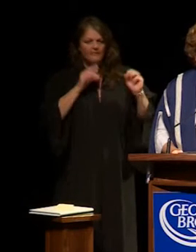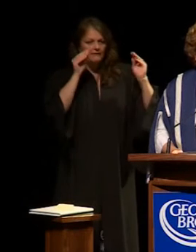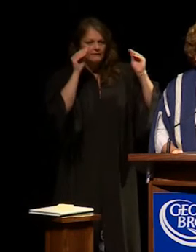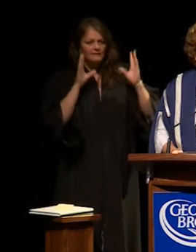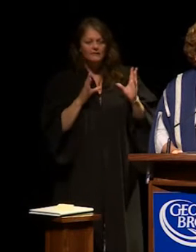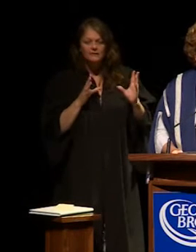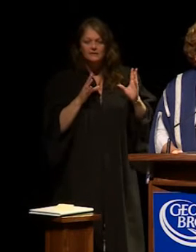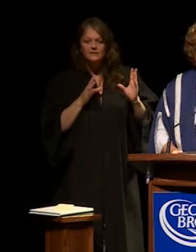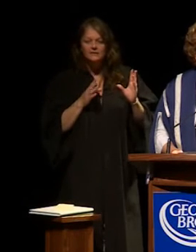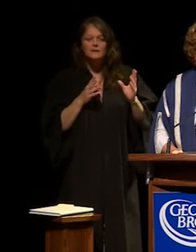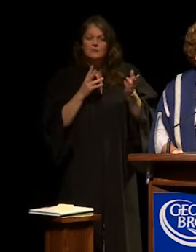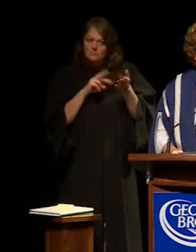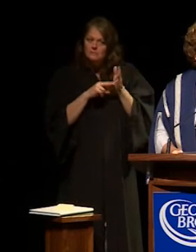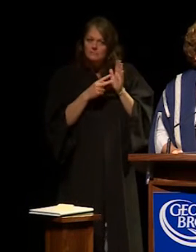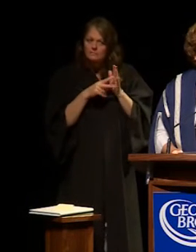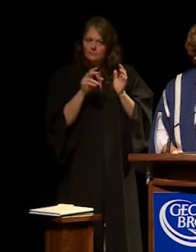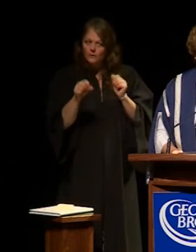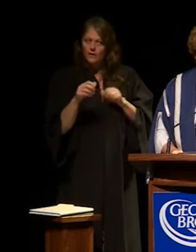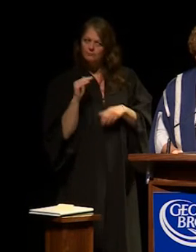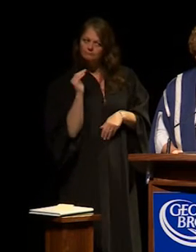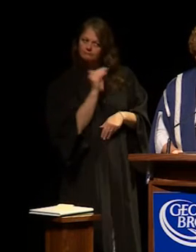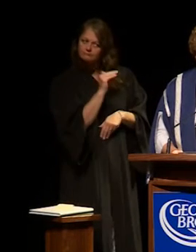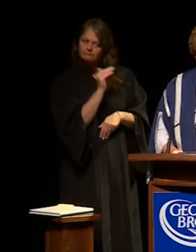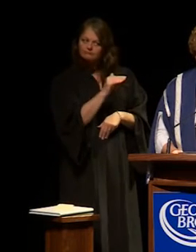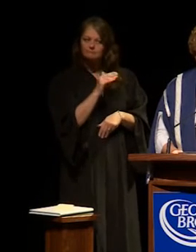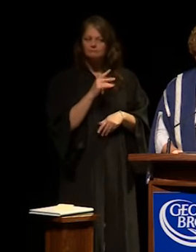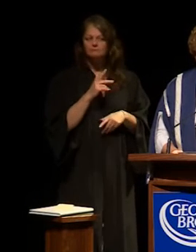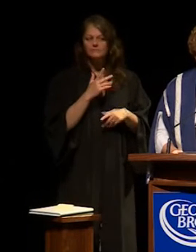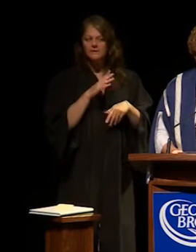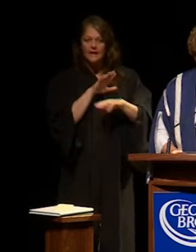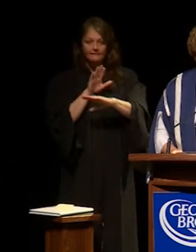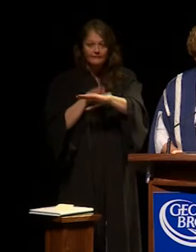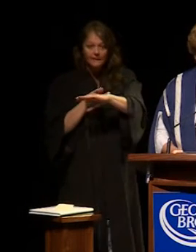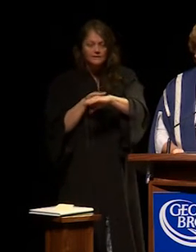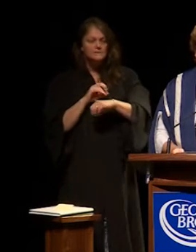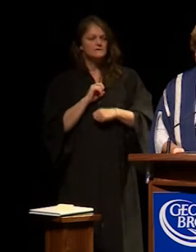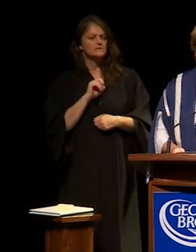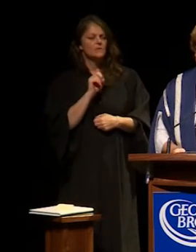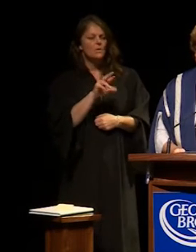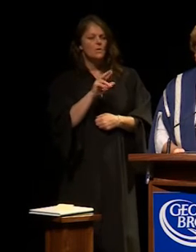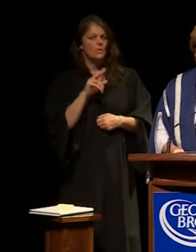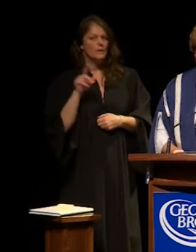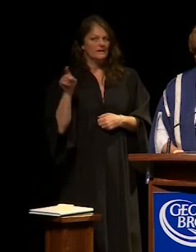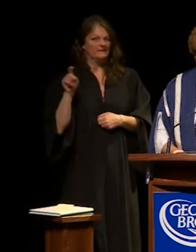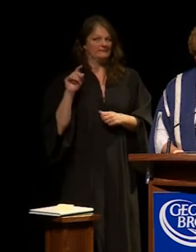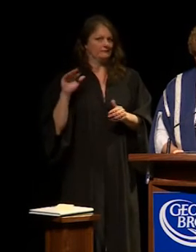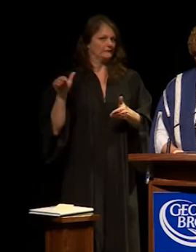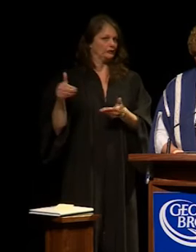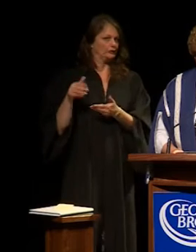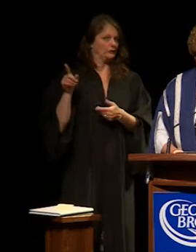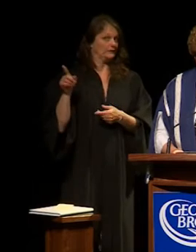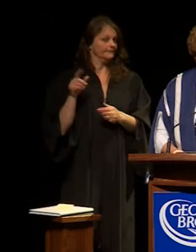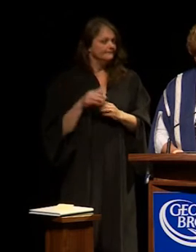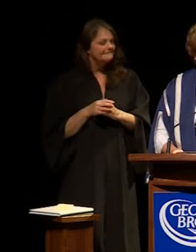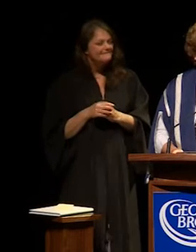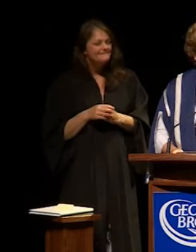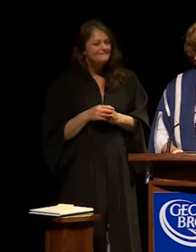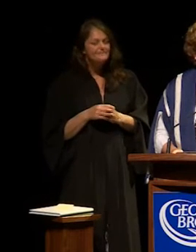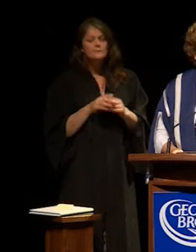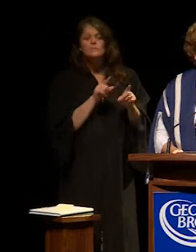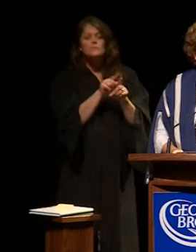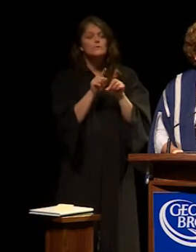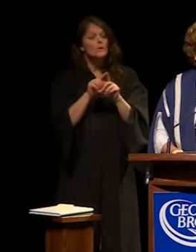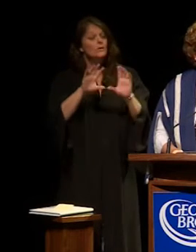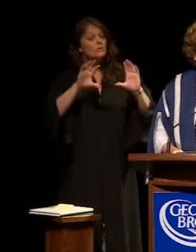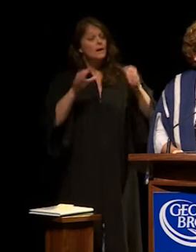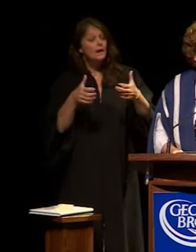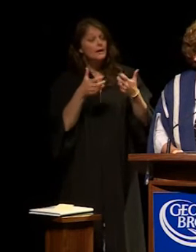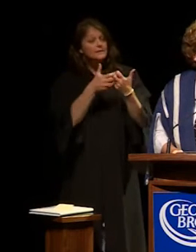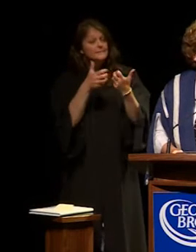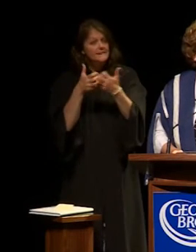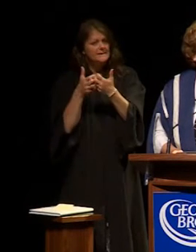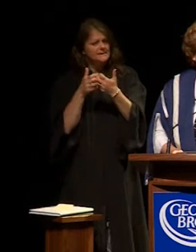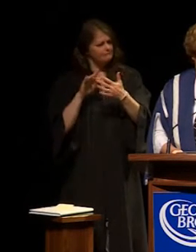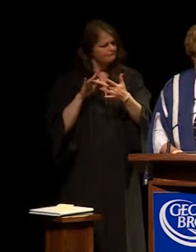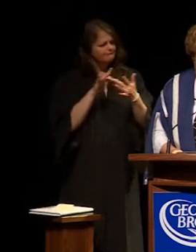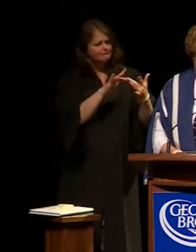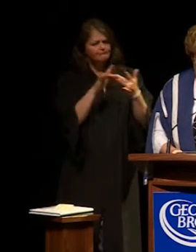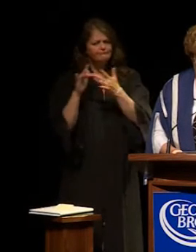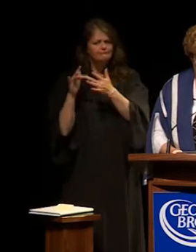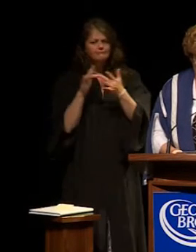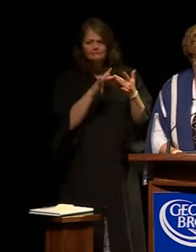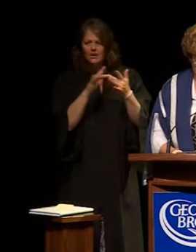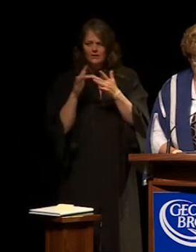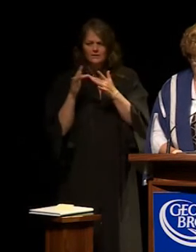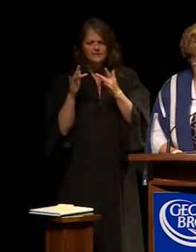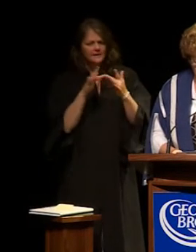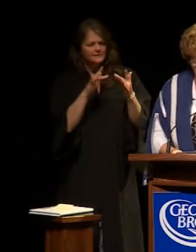and ask them for advice or introductions. Keep in touch with your classmates and support each other as you explore your new